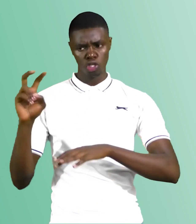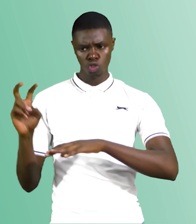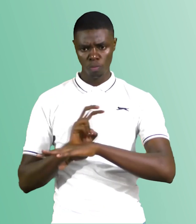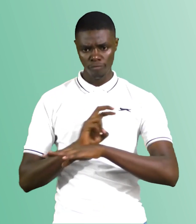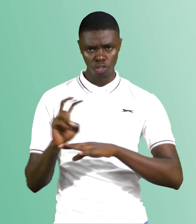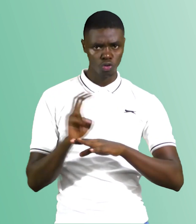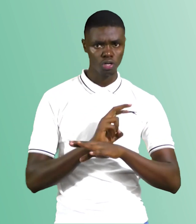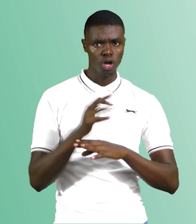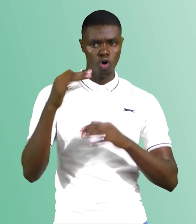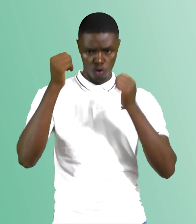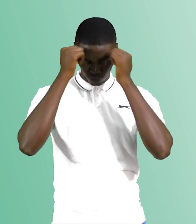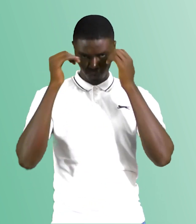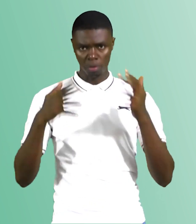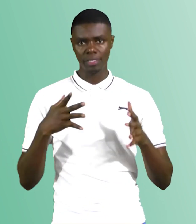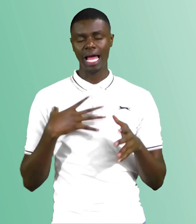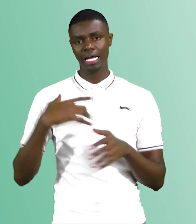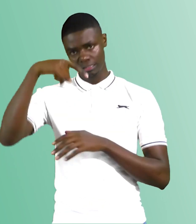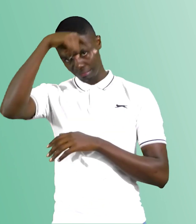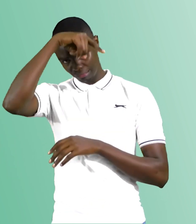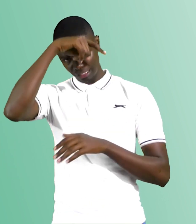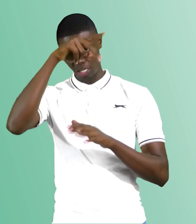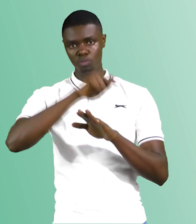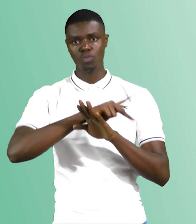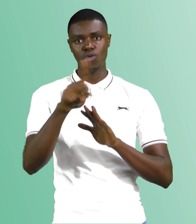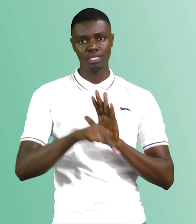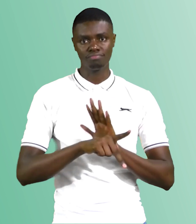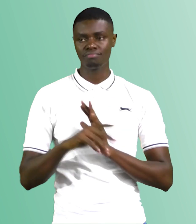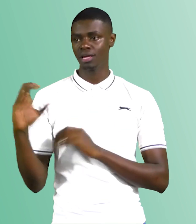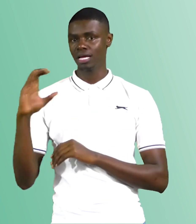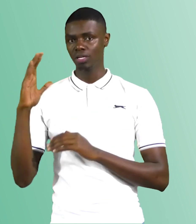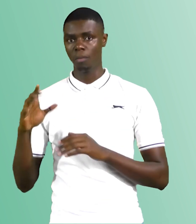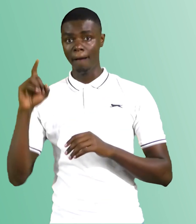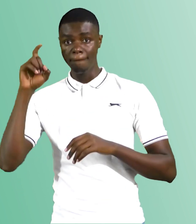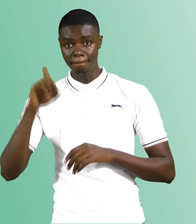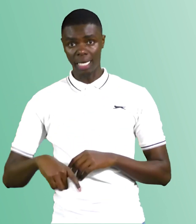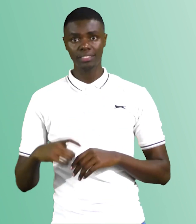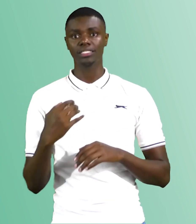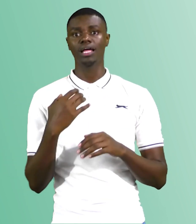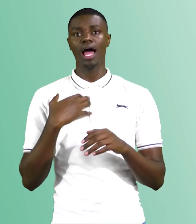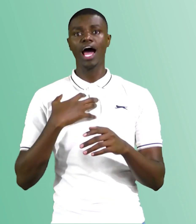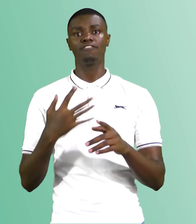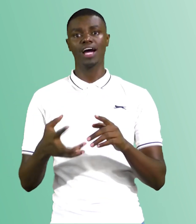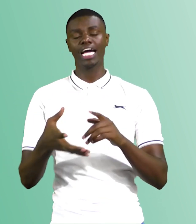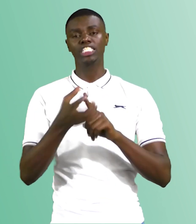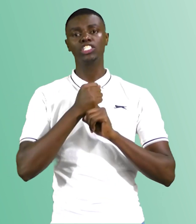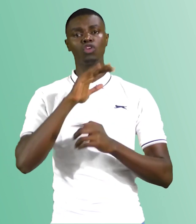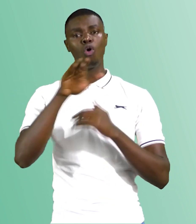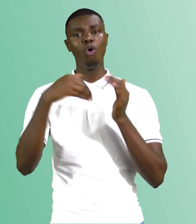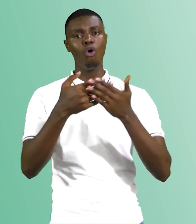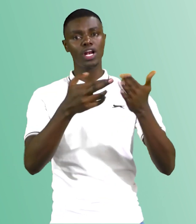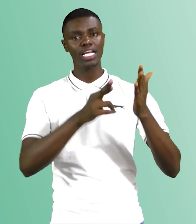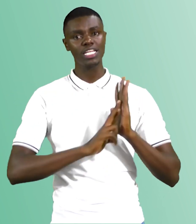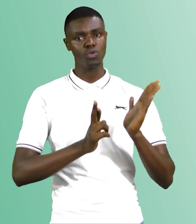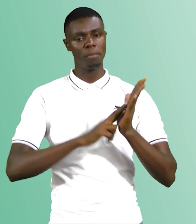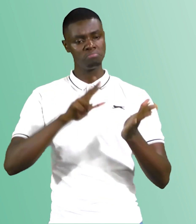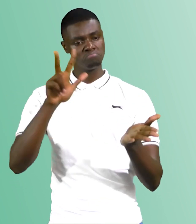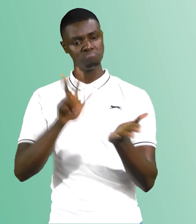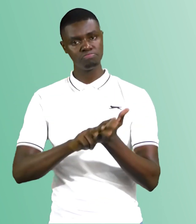For supervision of undergraduate student projects, a client is required to have met the approved curriculum